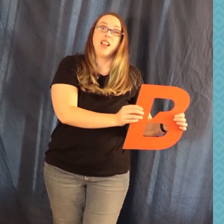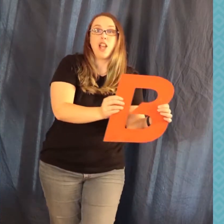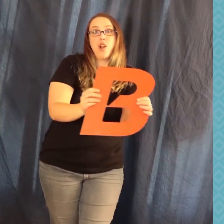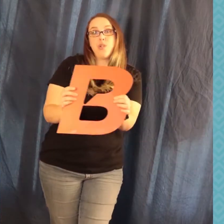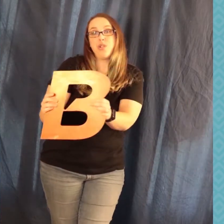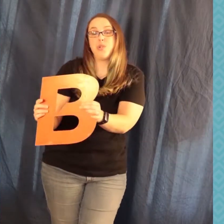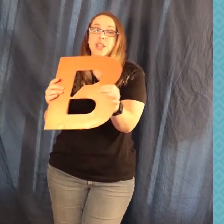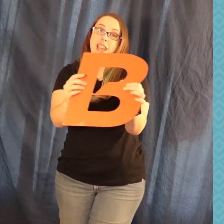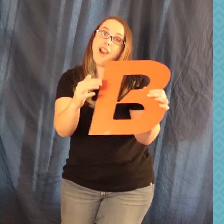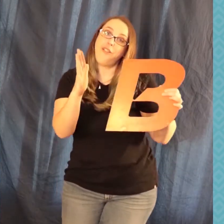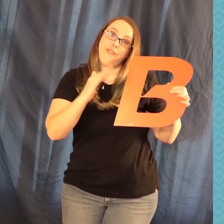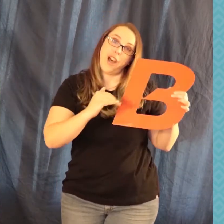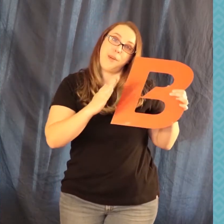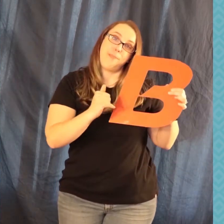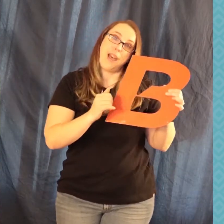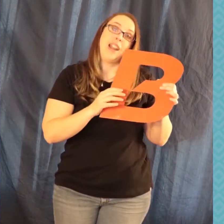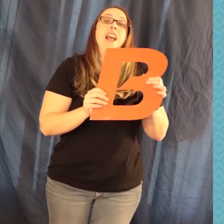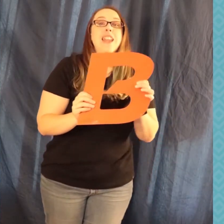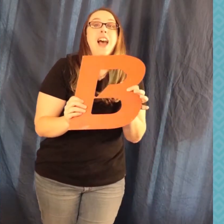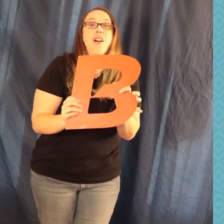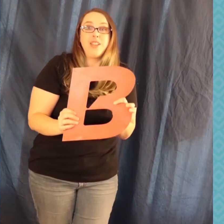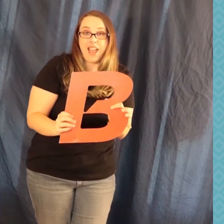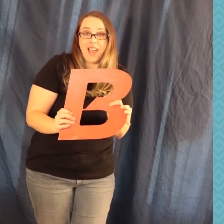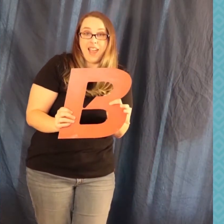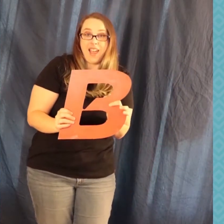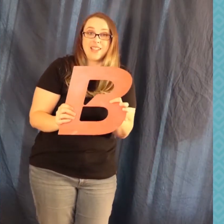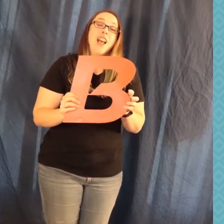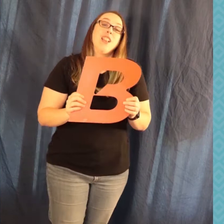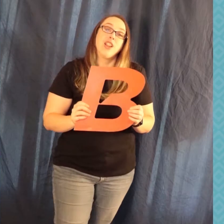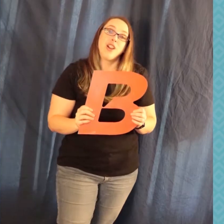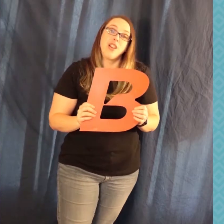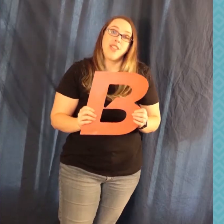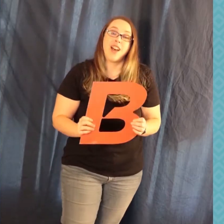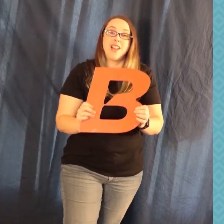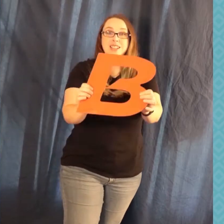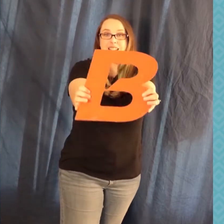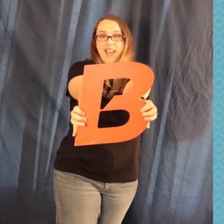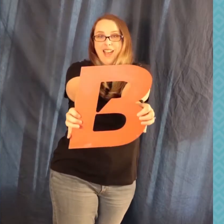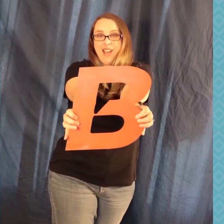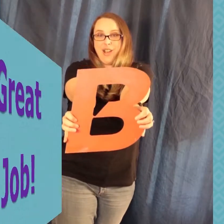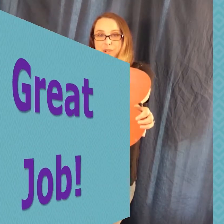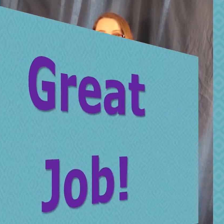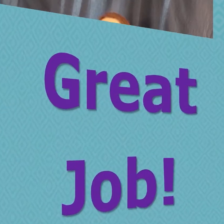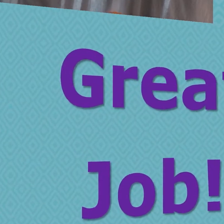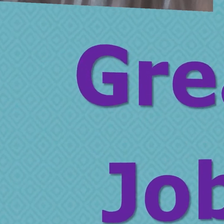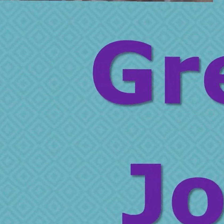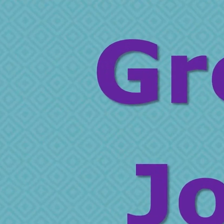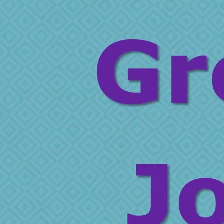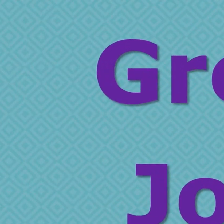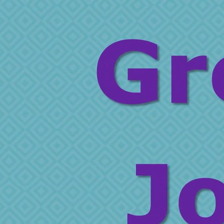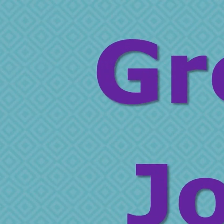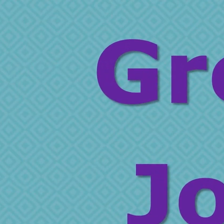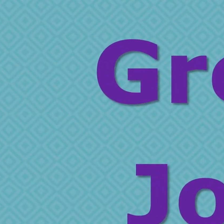hello to the alphabet. Now let's learn the sounds.